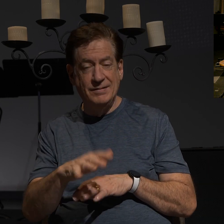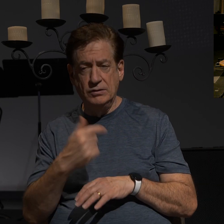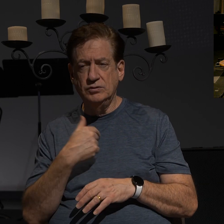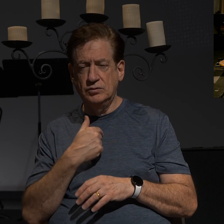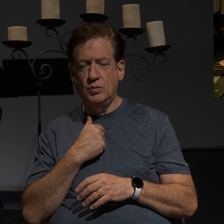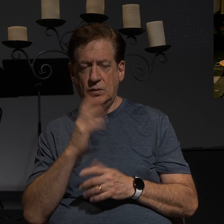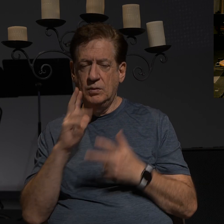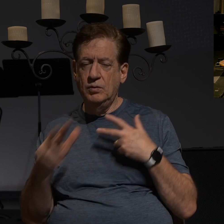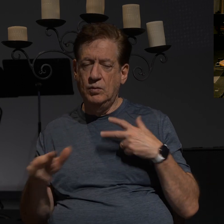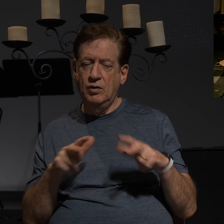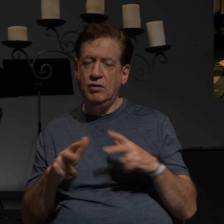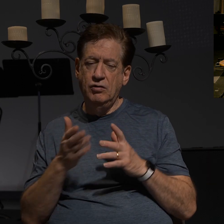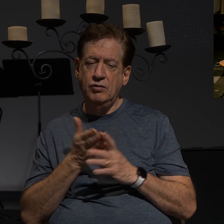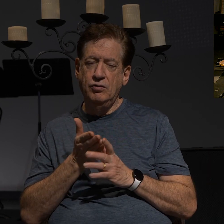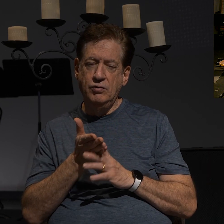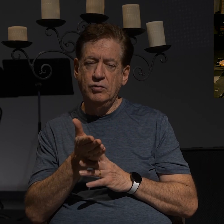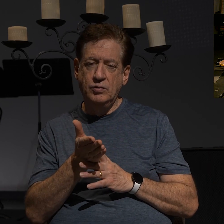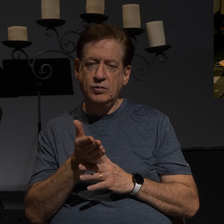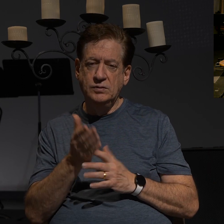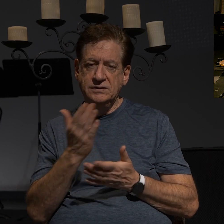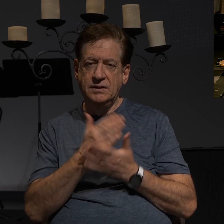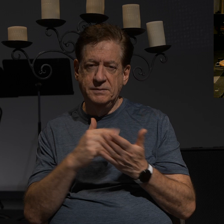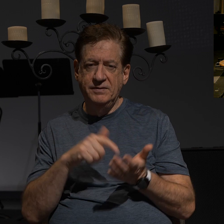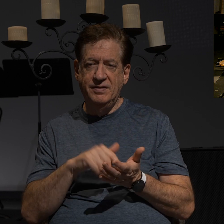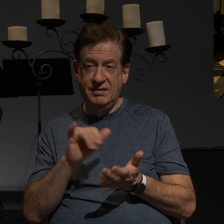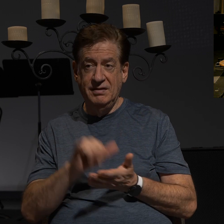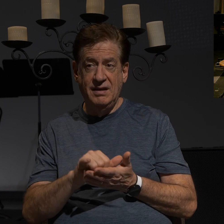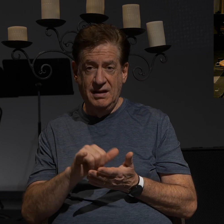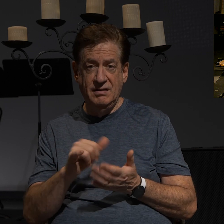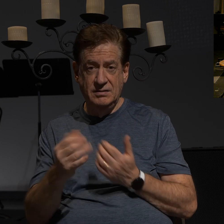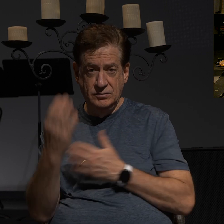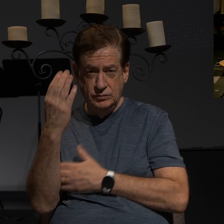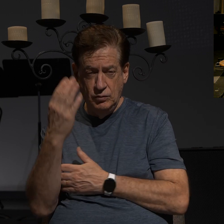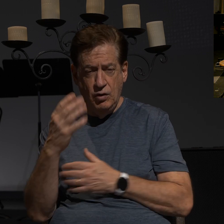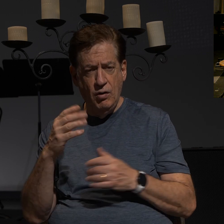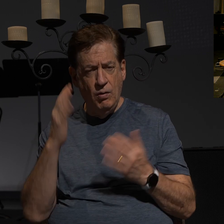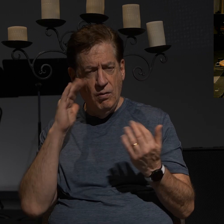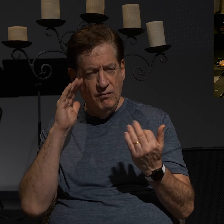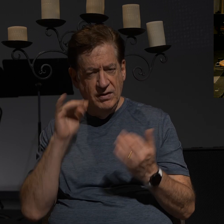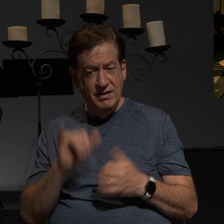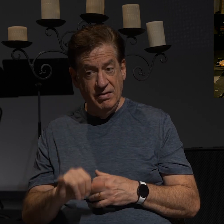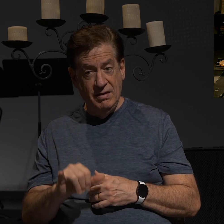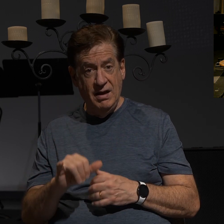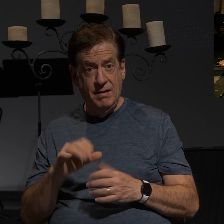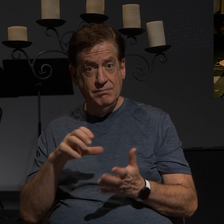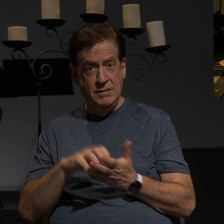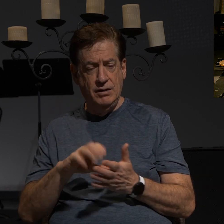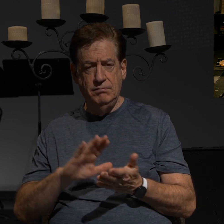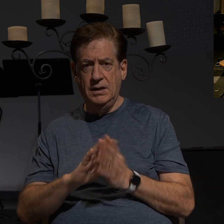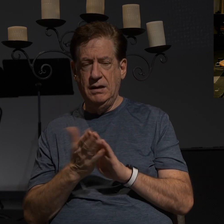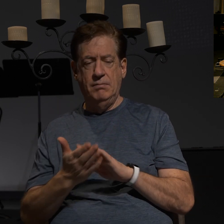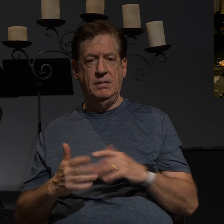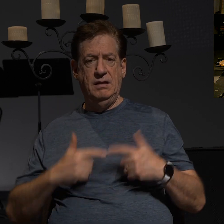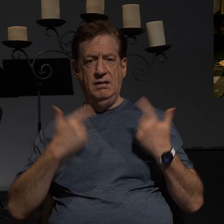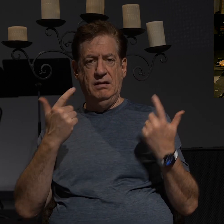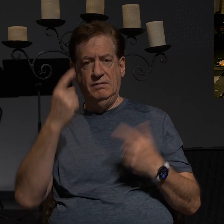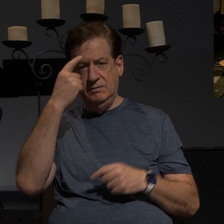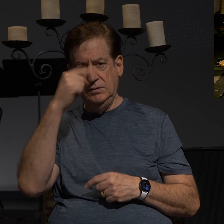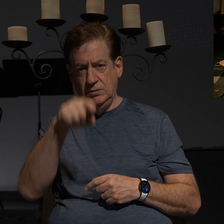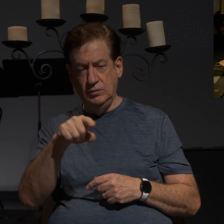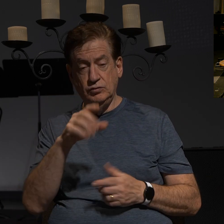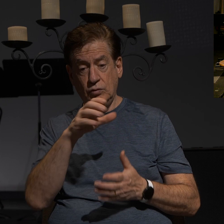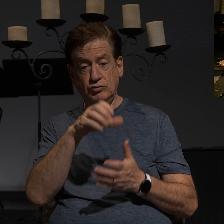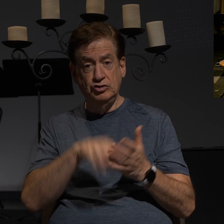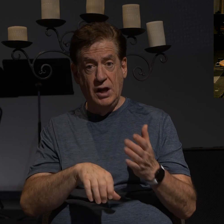walk through some of that this morning, and hopefully it'll make the passage come a little more alive for you. So here we go. In chapters 4